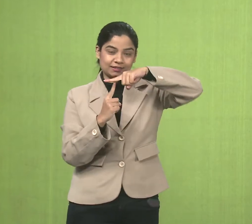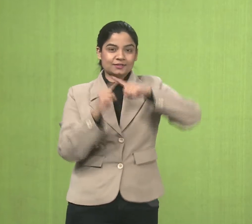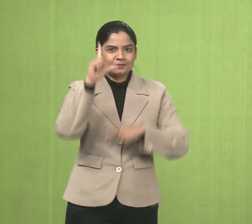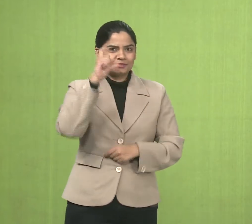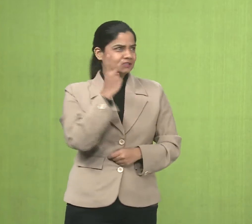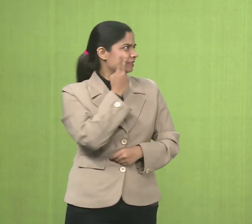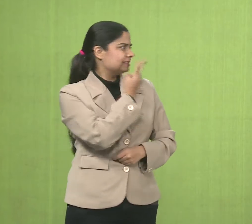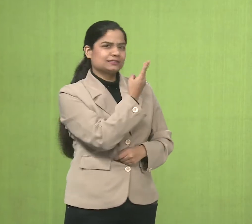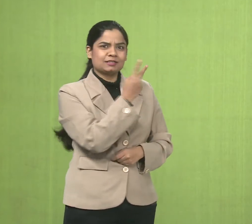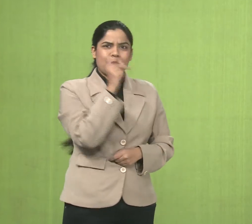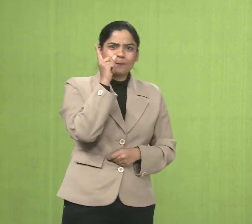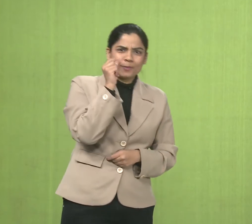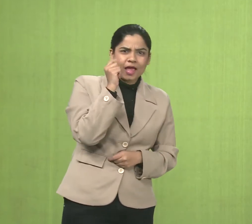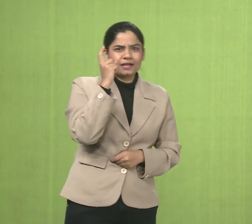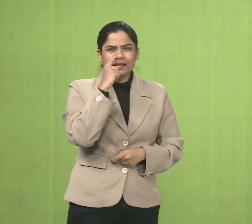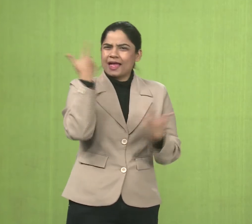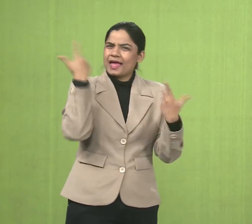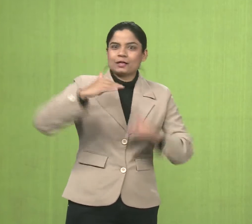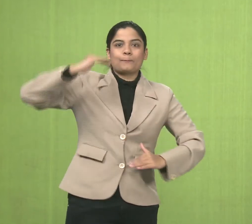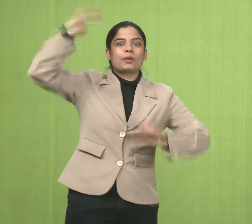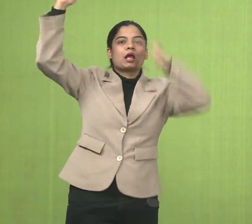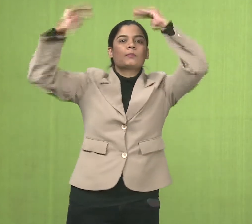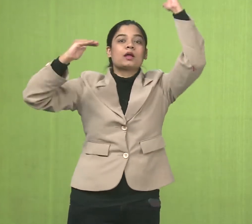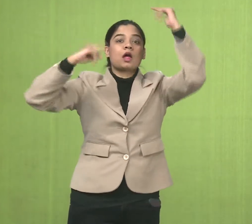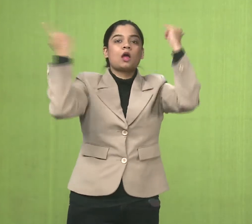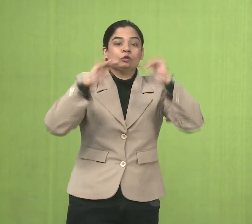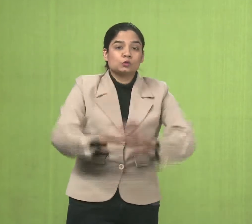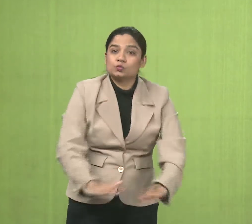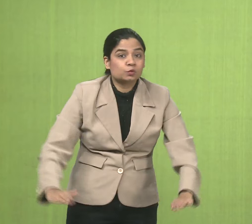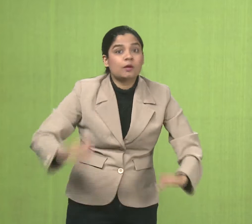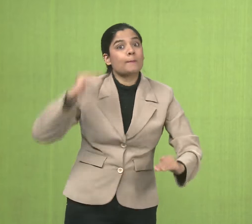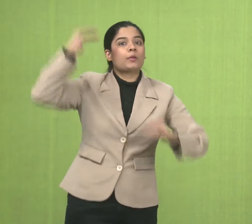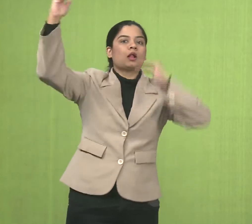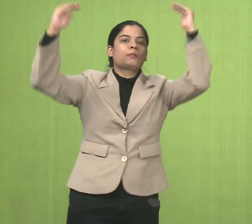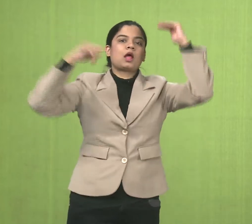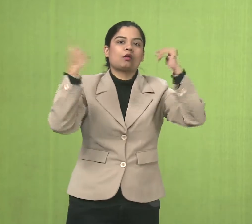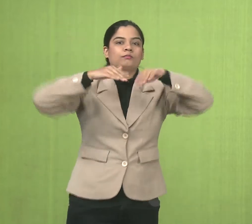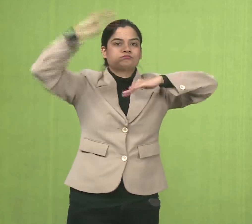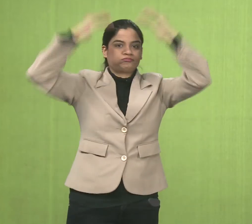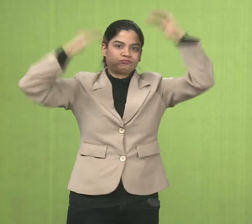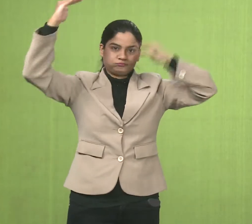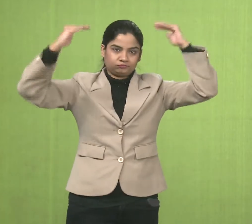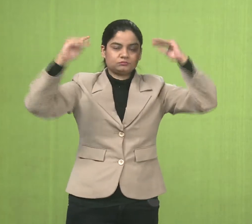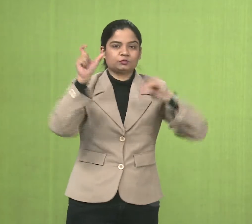Adult. Adult, as you can see from the picture, a person who's fully grown or developed, not children.